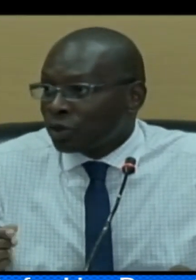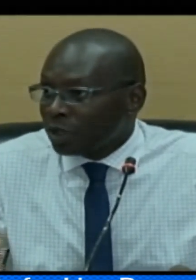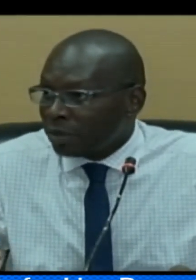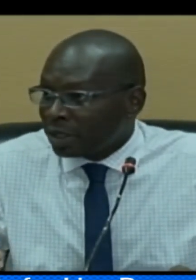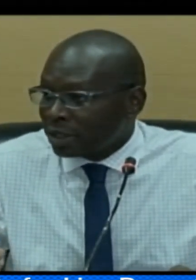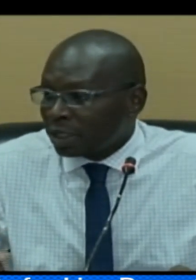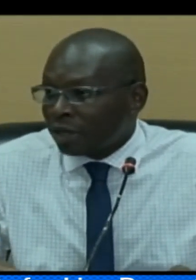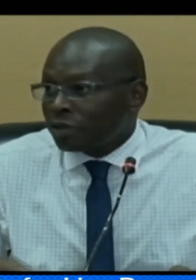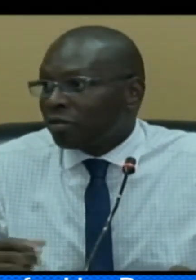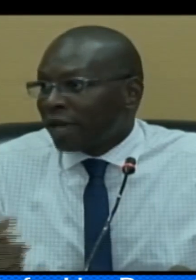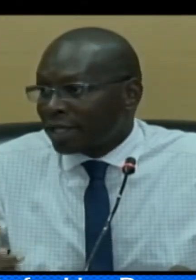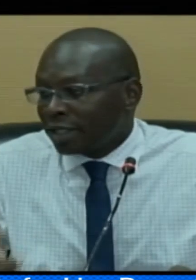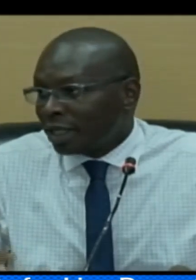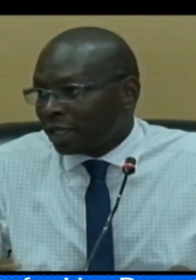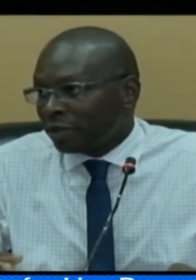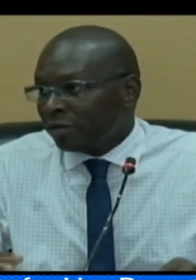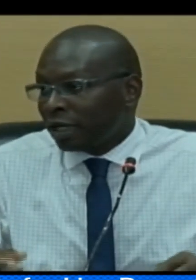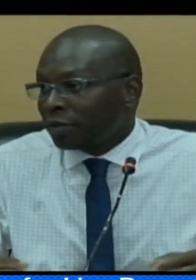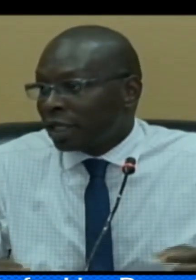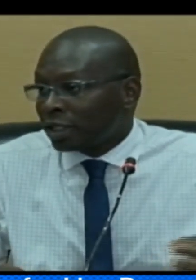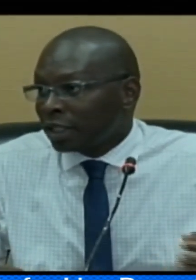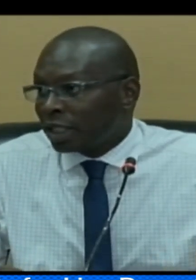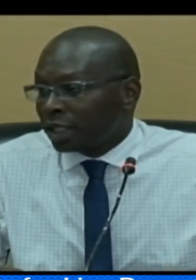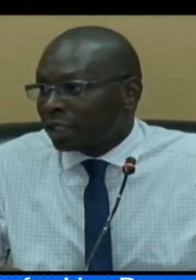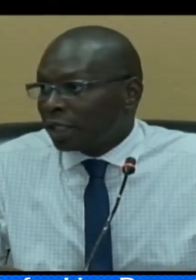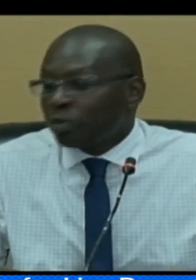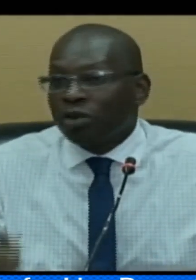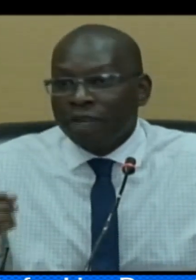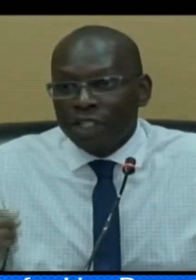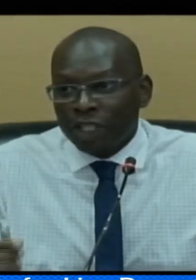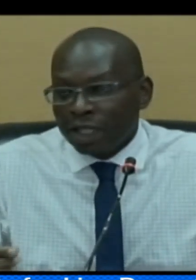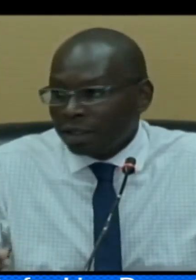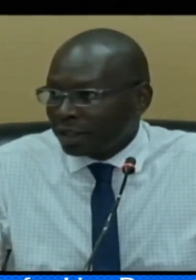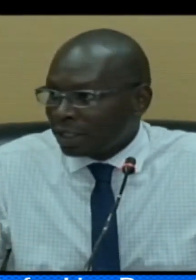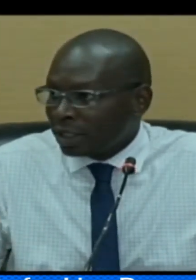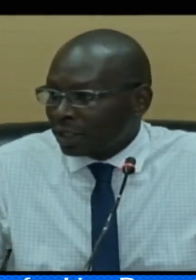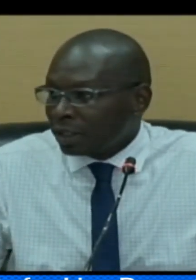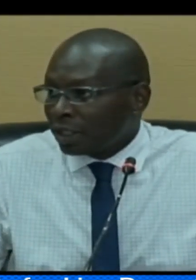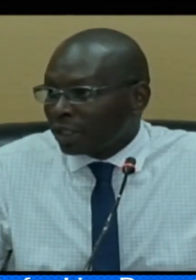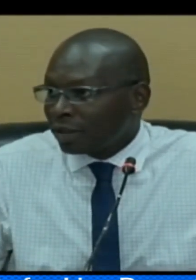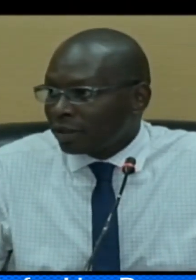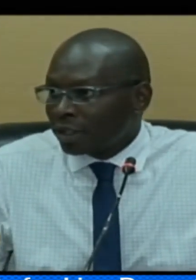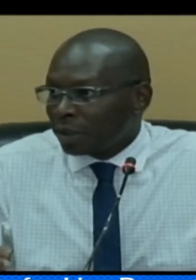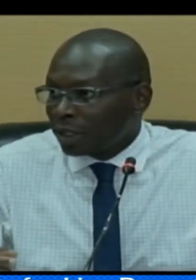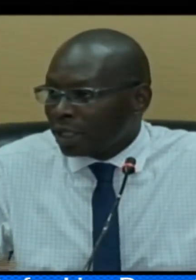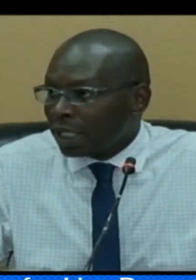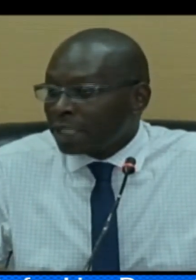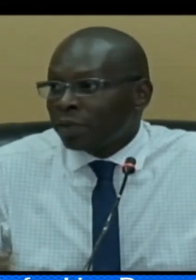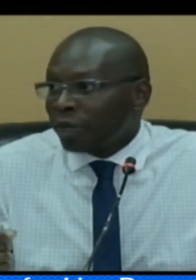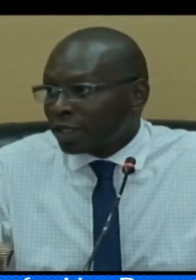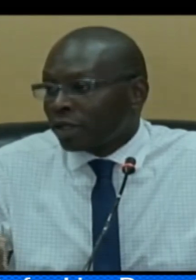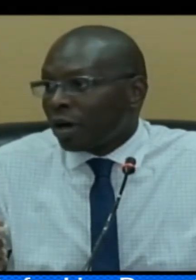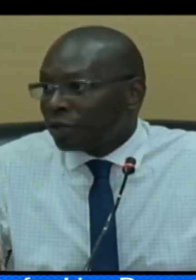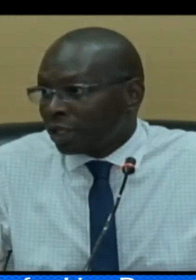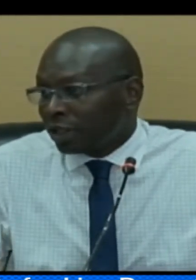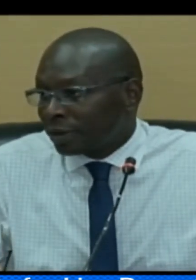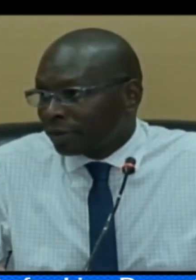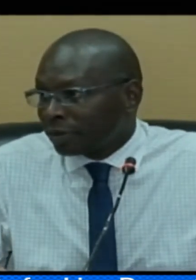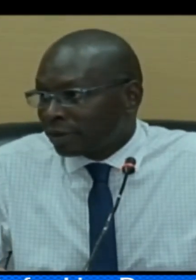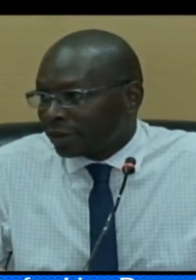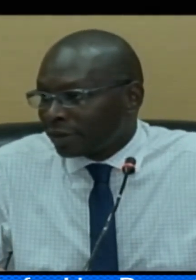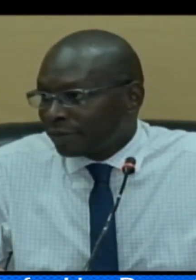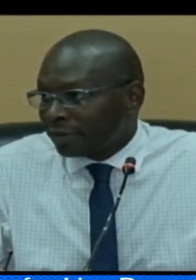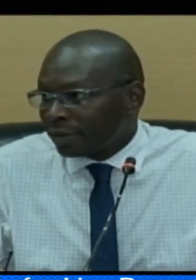is no treatment. There is no vaccine that has been developed yet. Prevention is the best option.